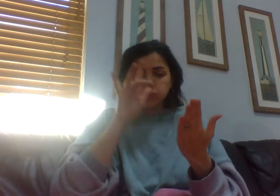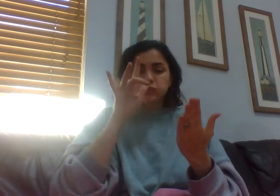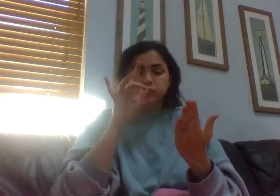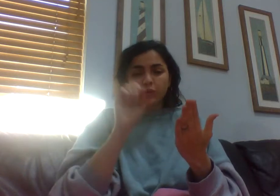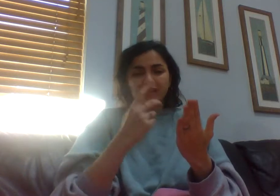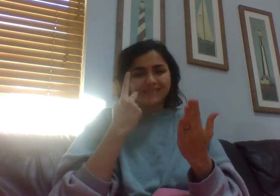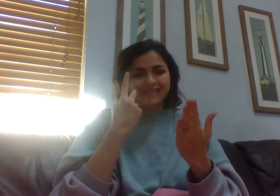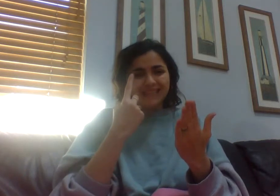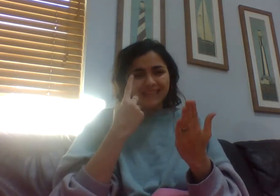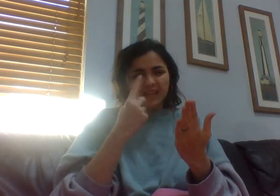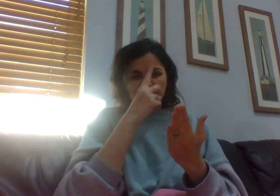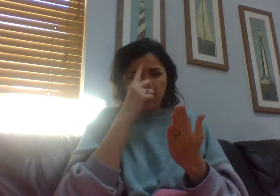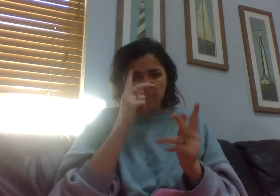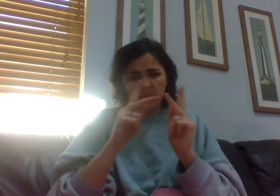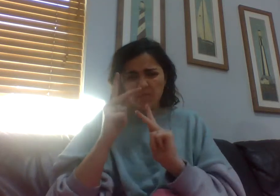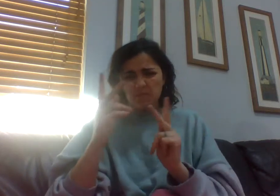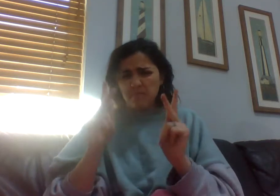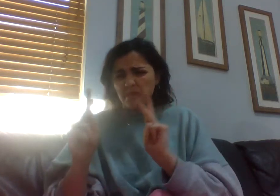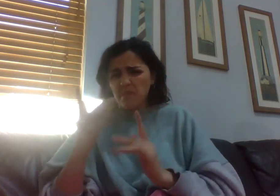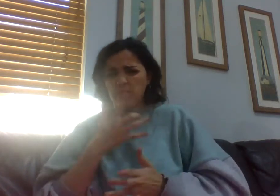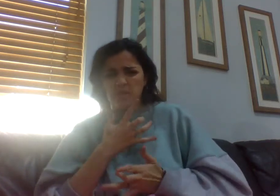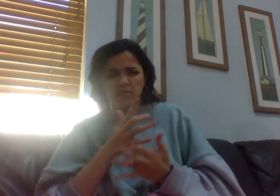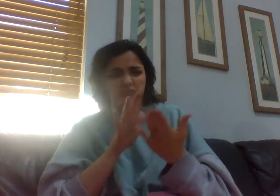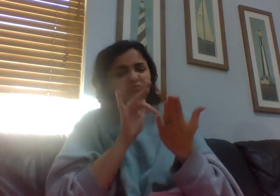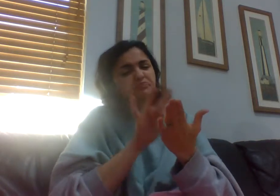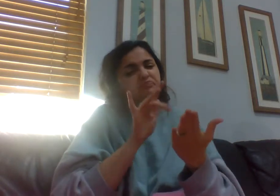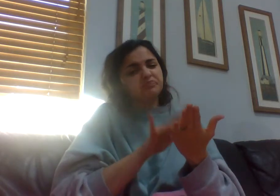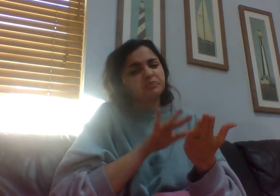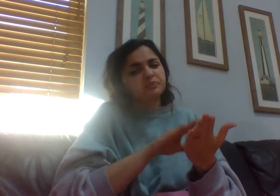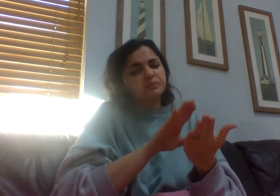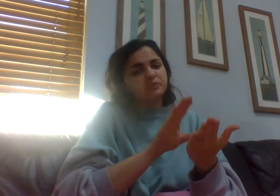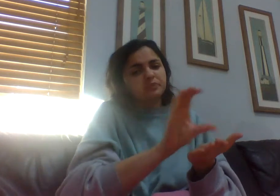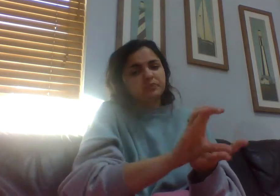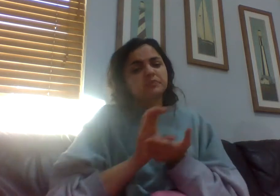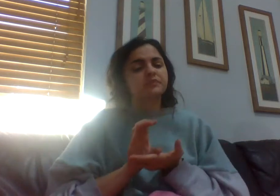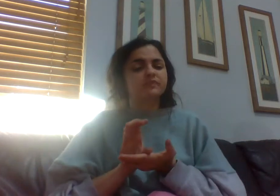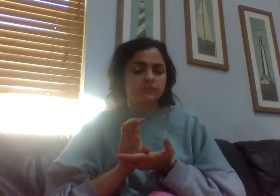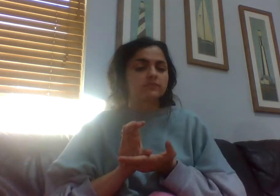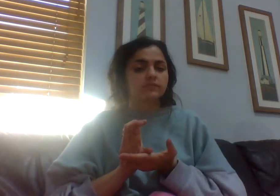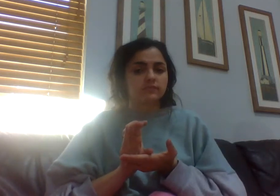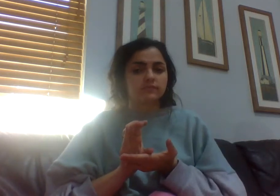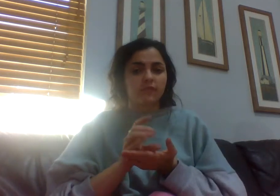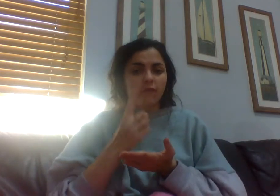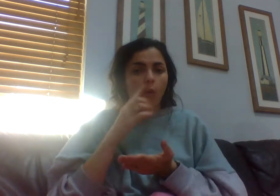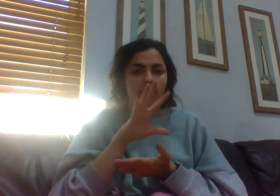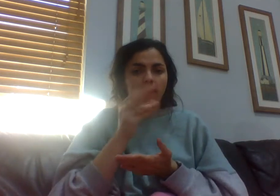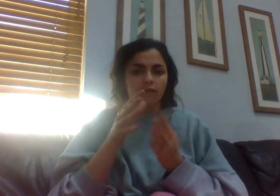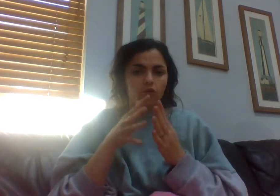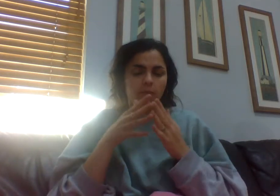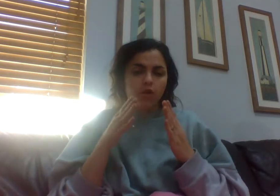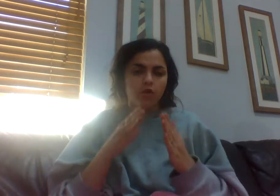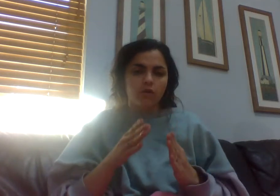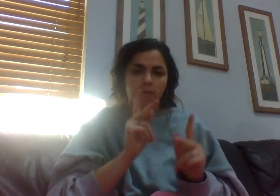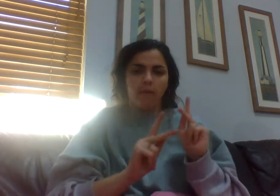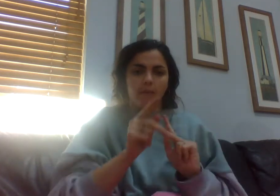of exploitation that continue to happen to the African American population even as they move into the